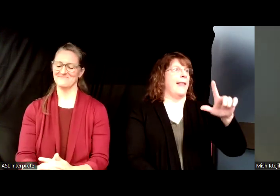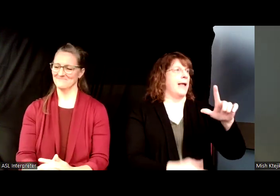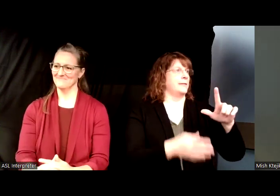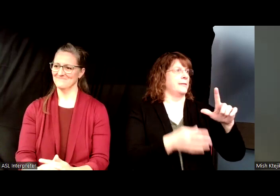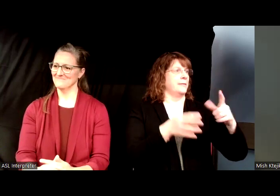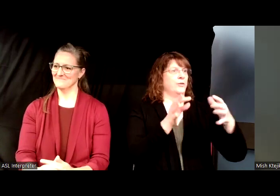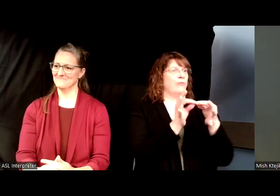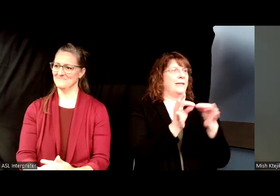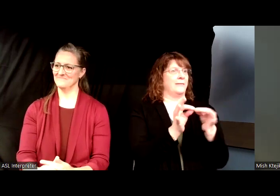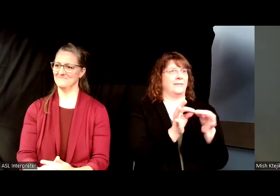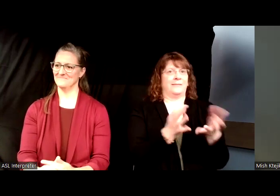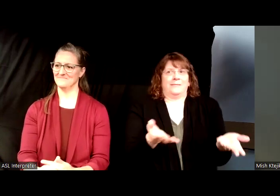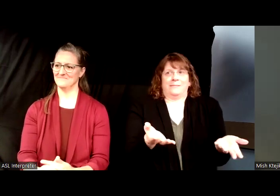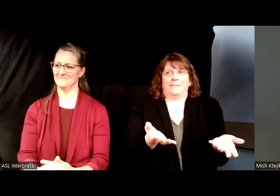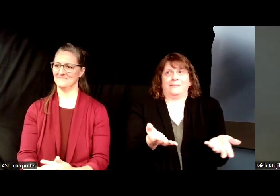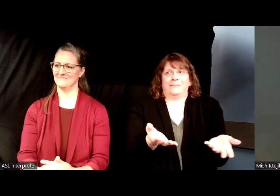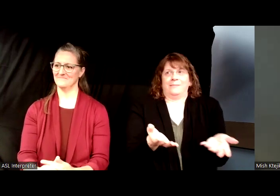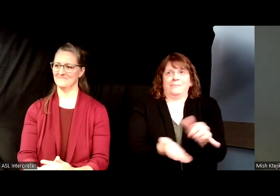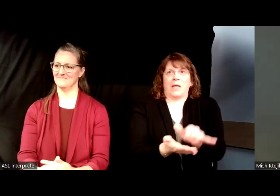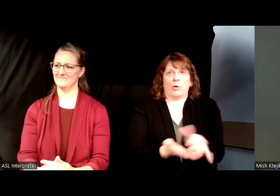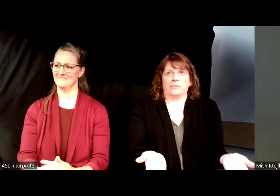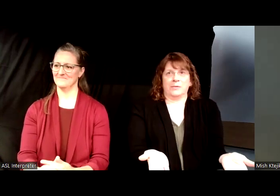to pay a freelance rate.